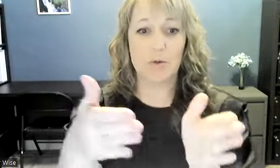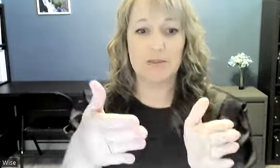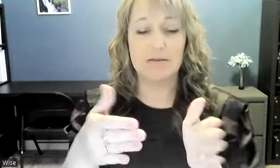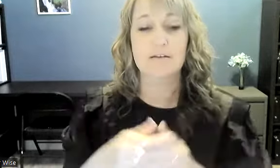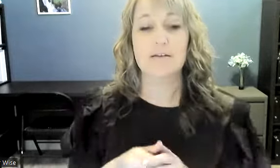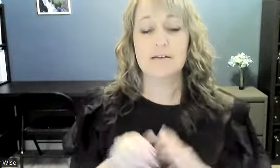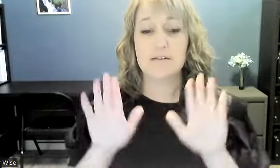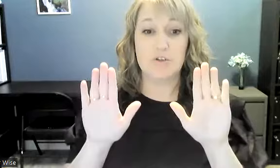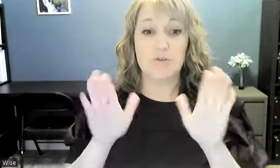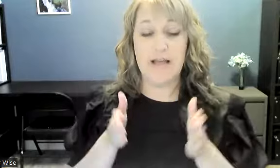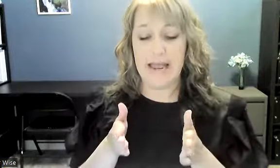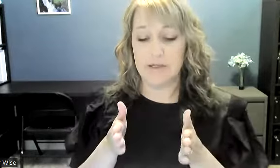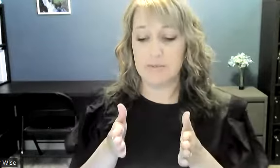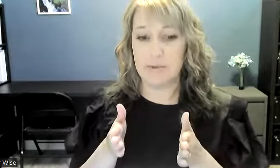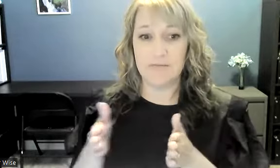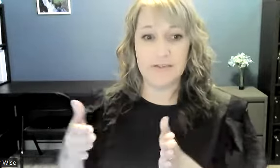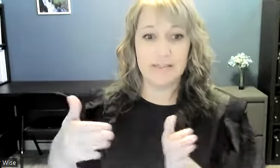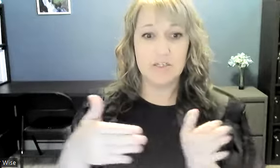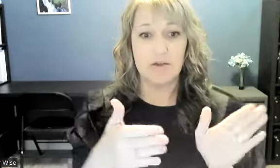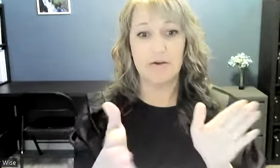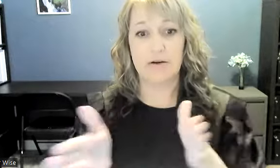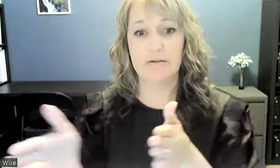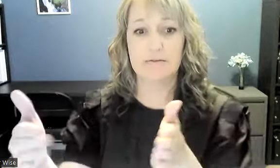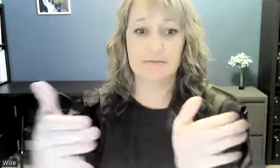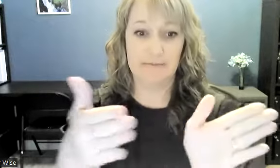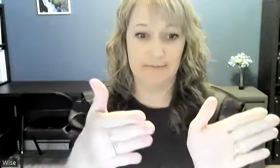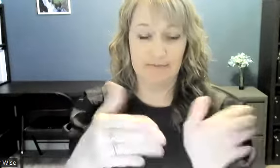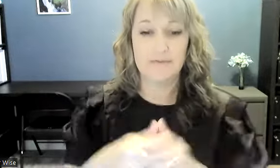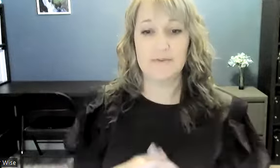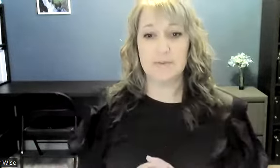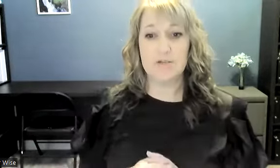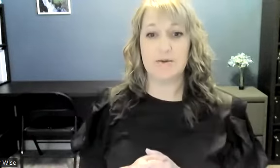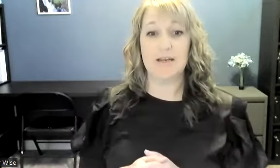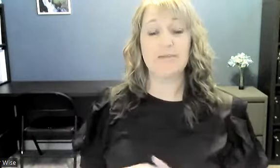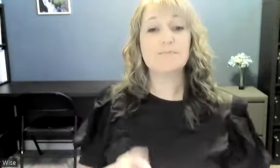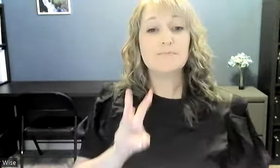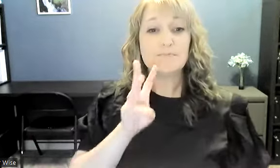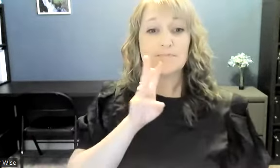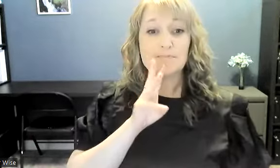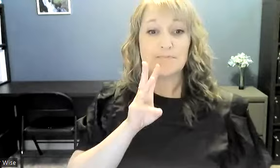goes. So two flat hand shapes, palm facing each other. Let me do that one again.